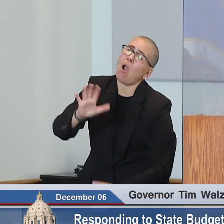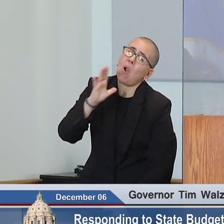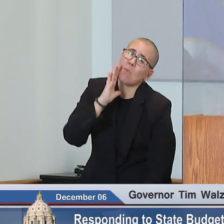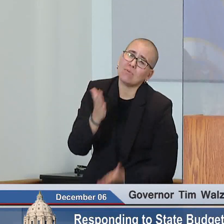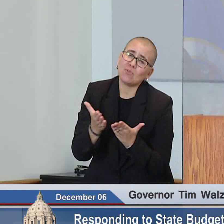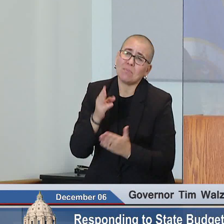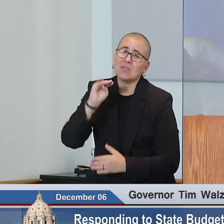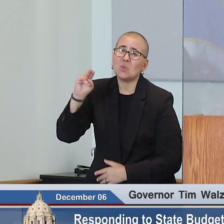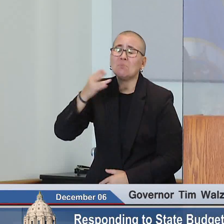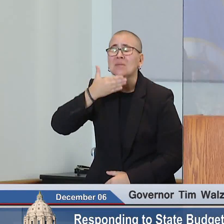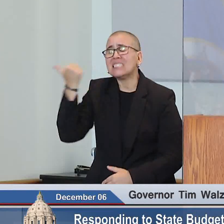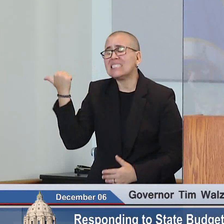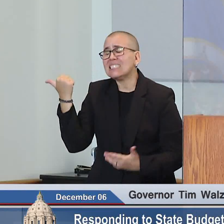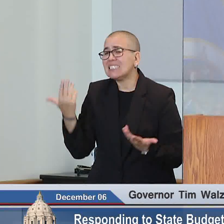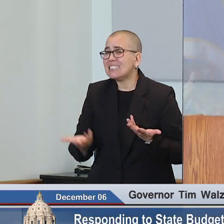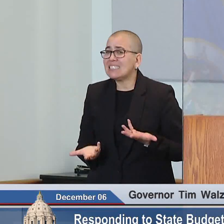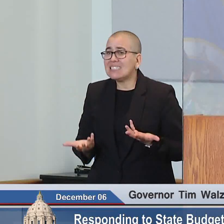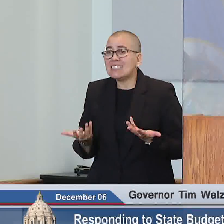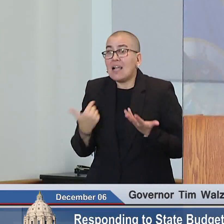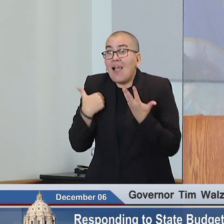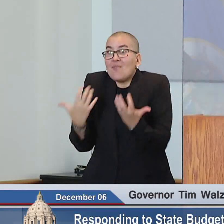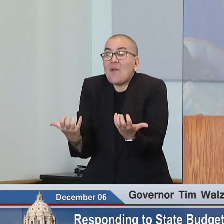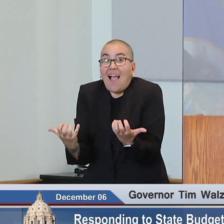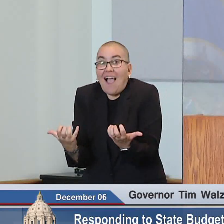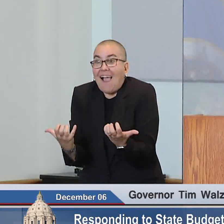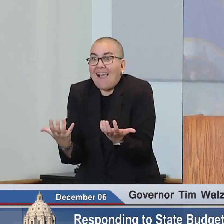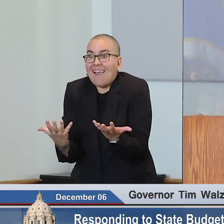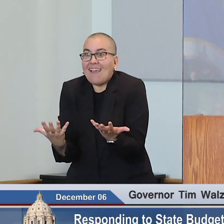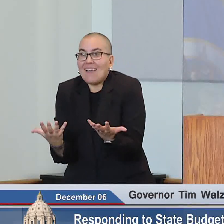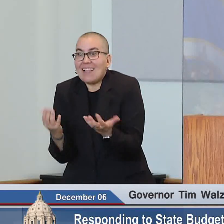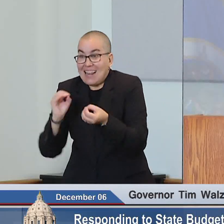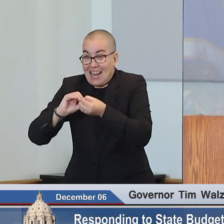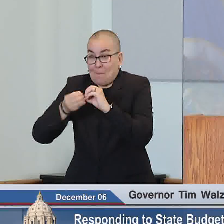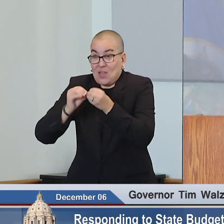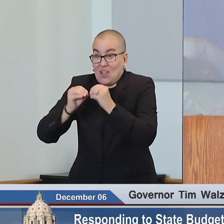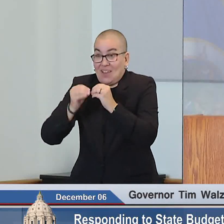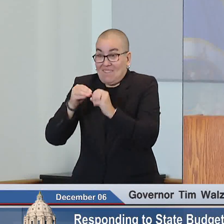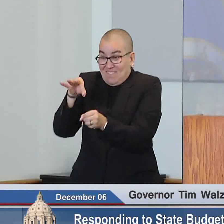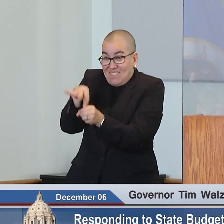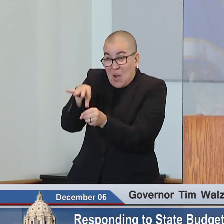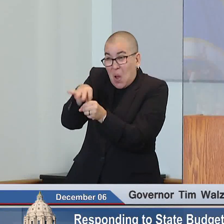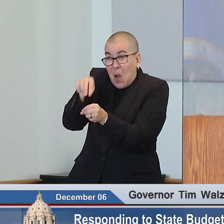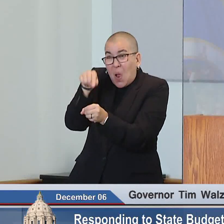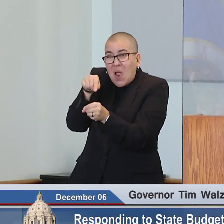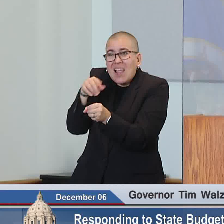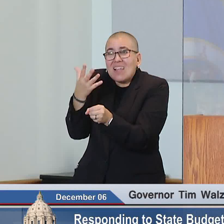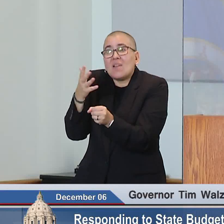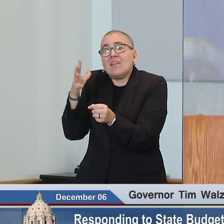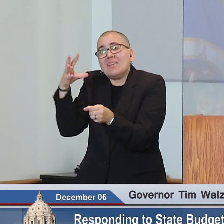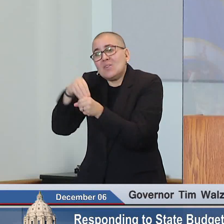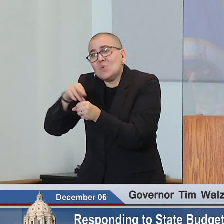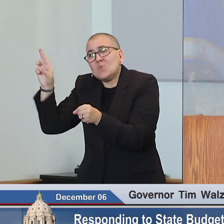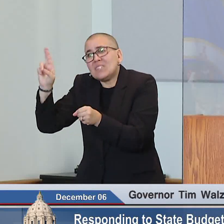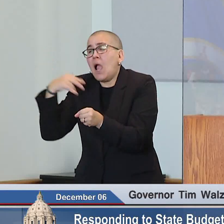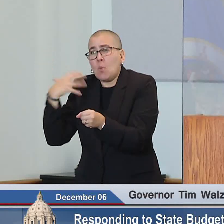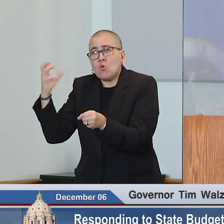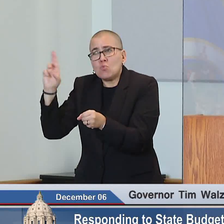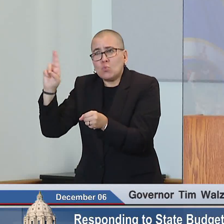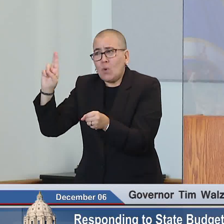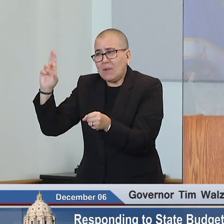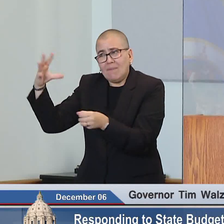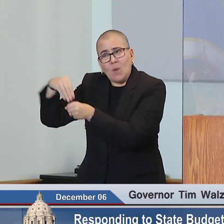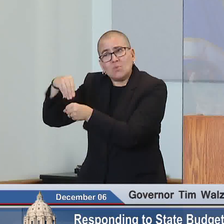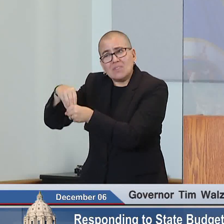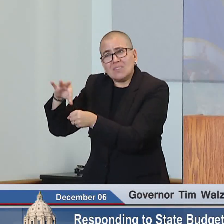traditional way. I would like to get the number of votes it takes to pass a bonding bill with Republican support to do that. I think